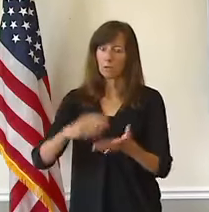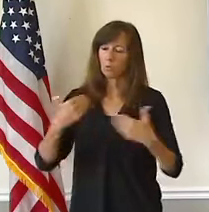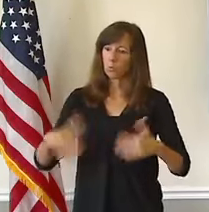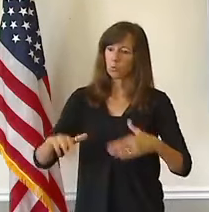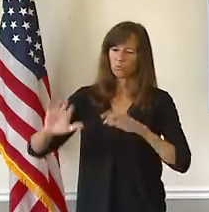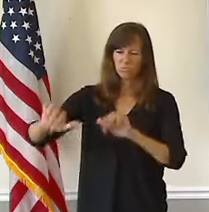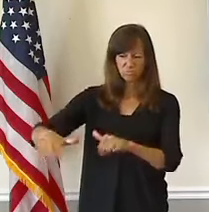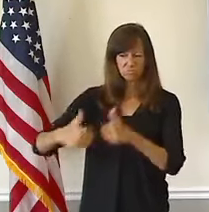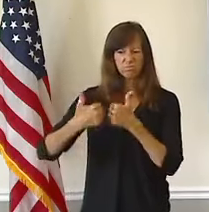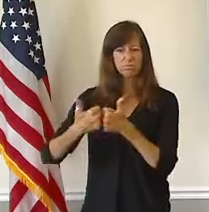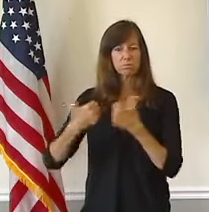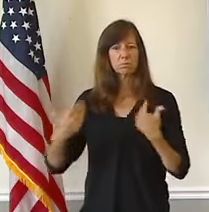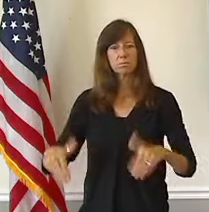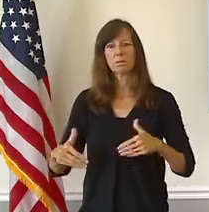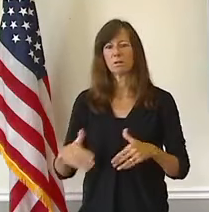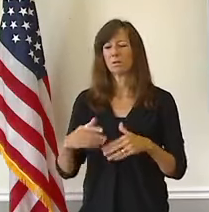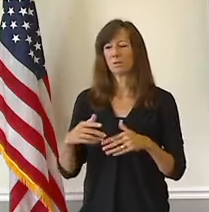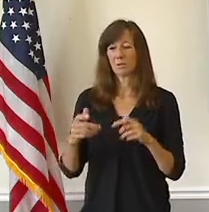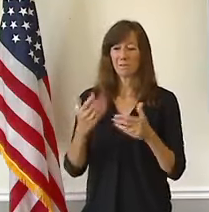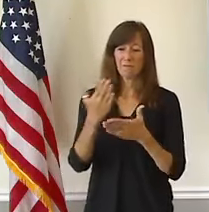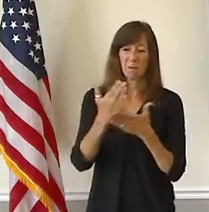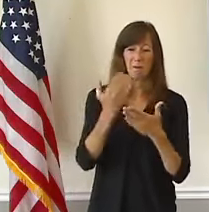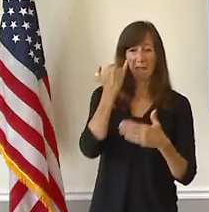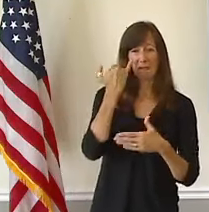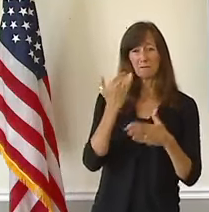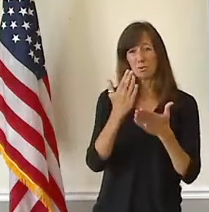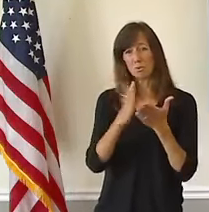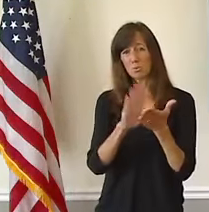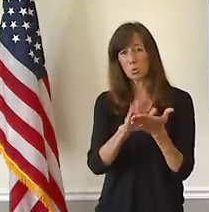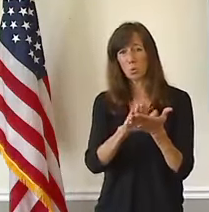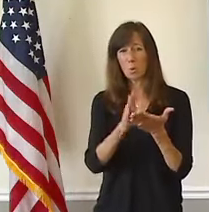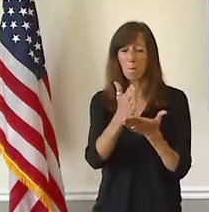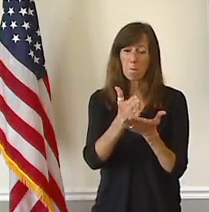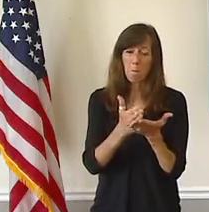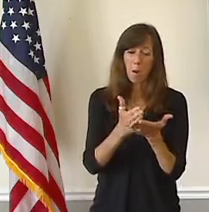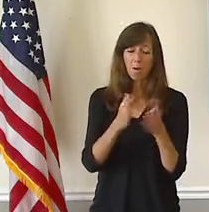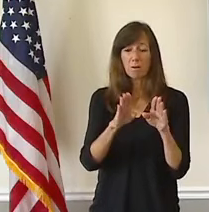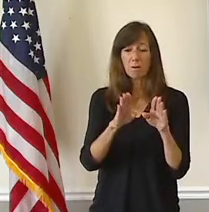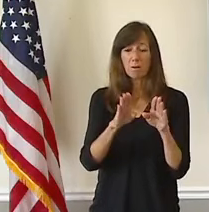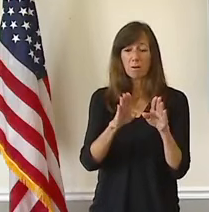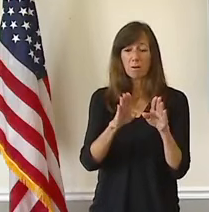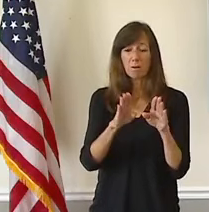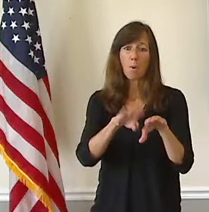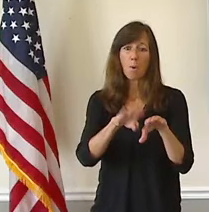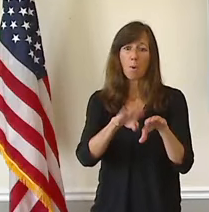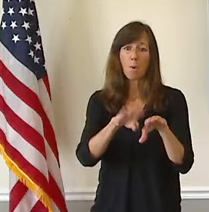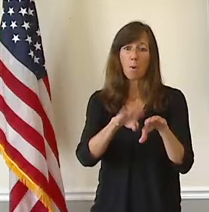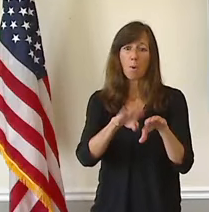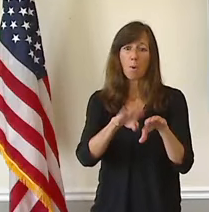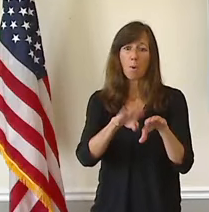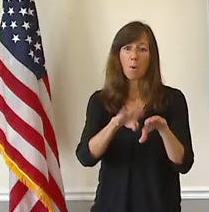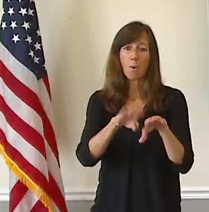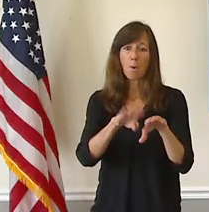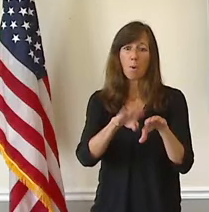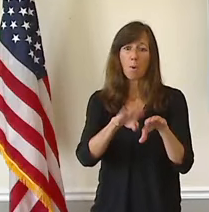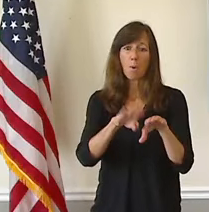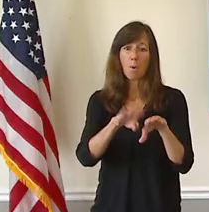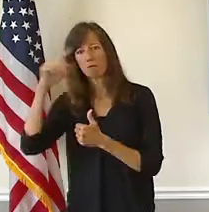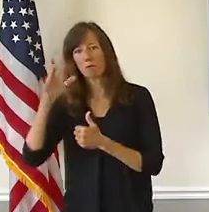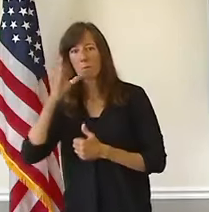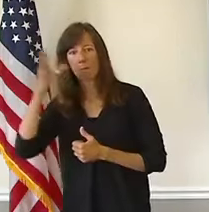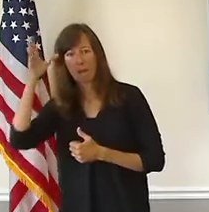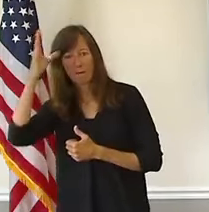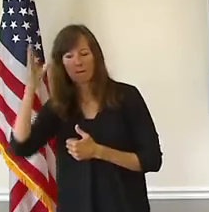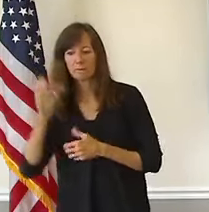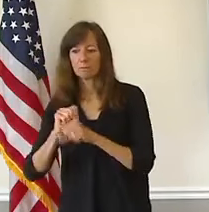you know, a partial reopening of schools and expecting people to get back to work. But we need both, right? We need to be safe. We need students to have